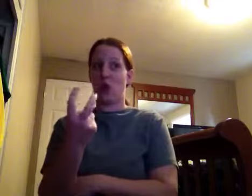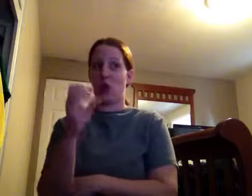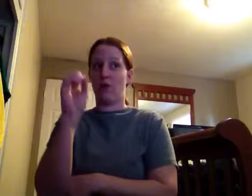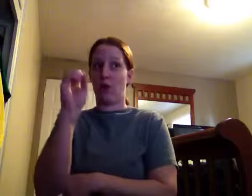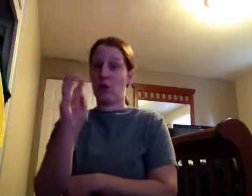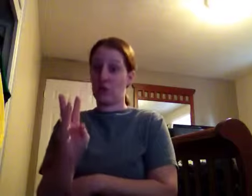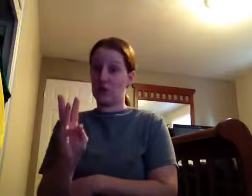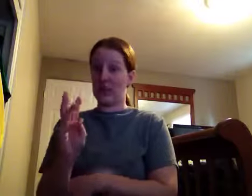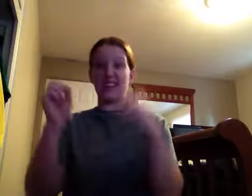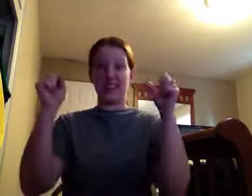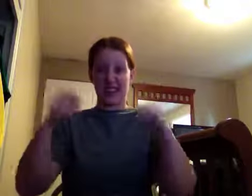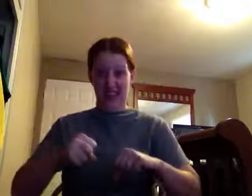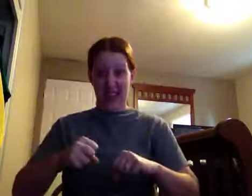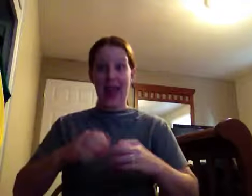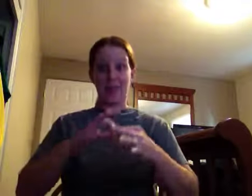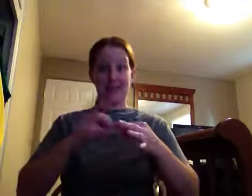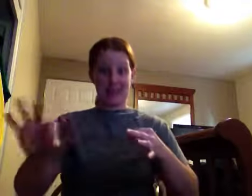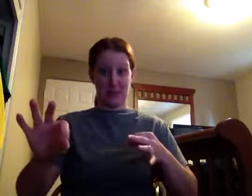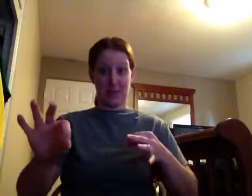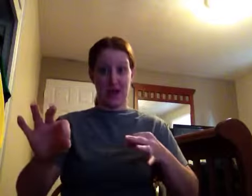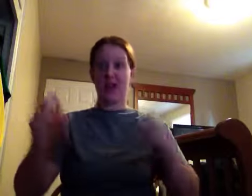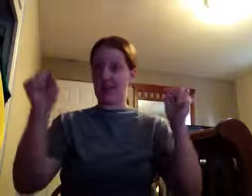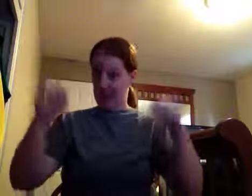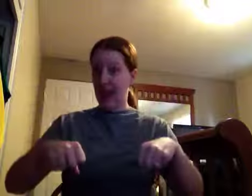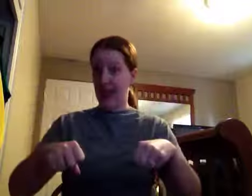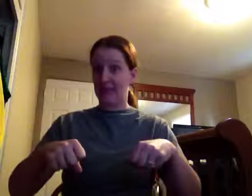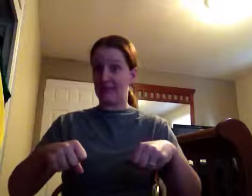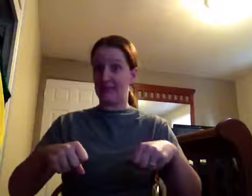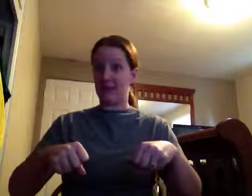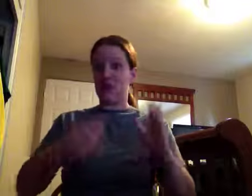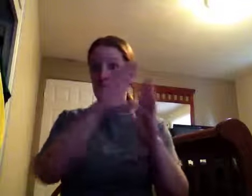C6H12O6. Can you simplify that down? Yes, you can. To